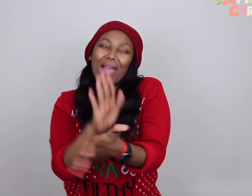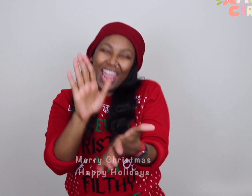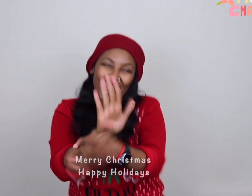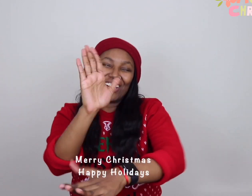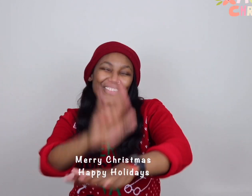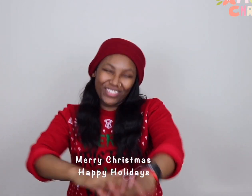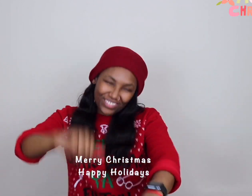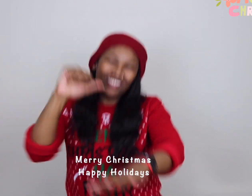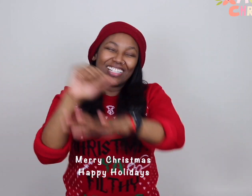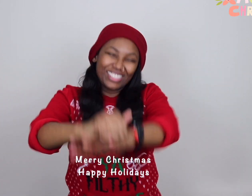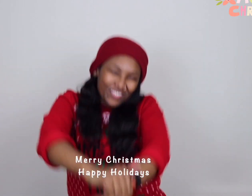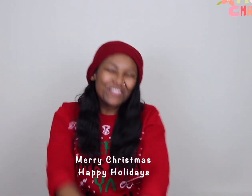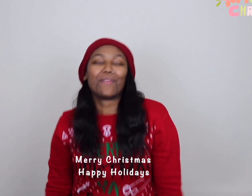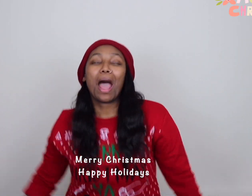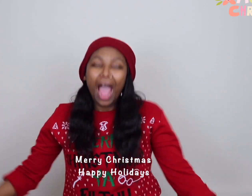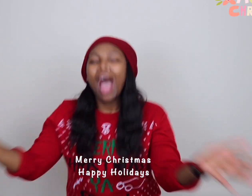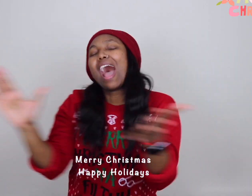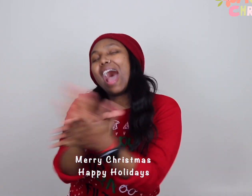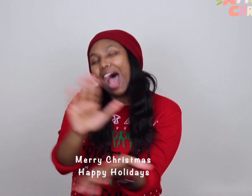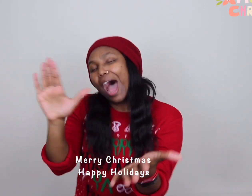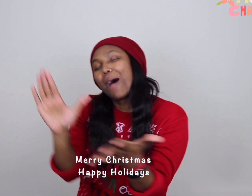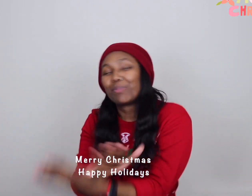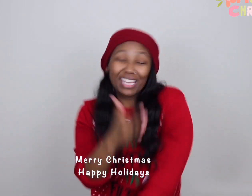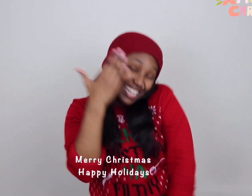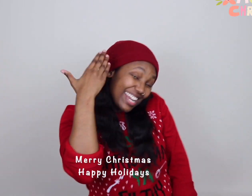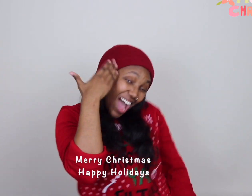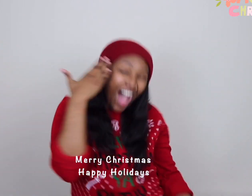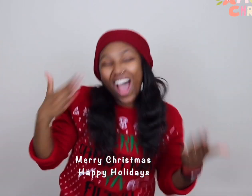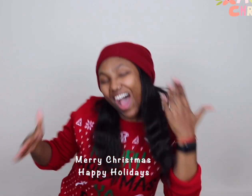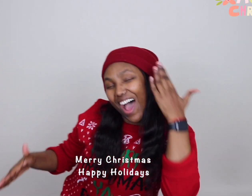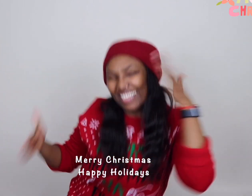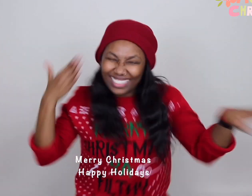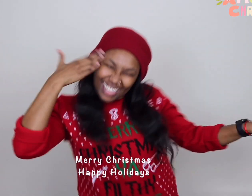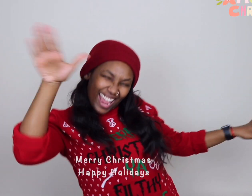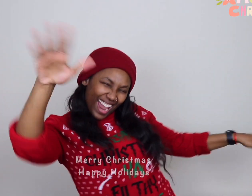Merry Christmas, Happy Holidays